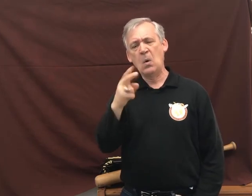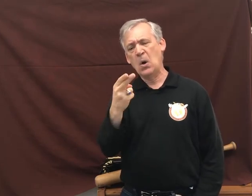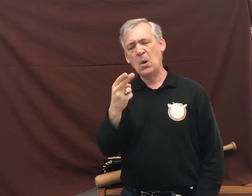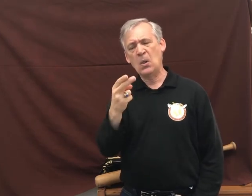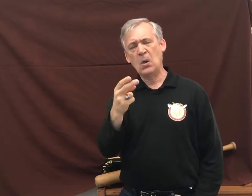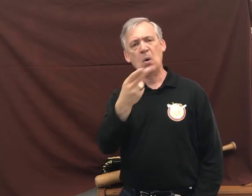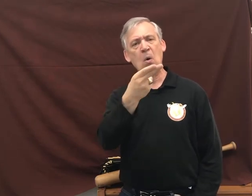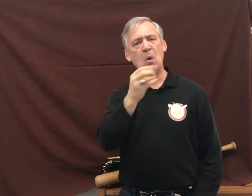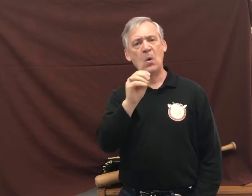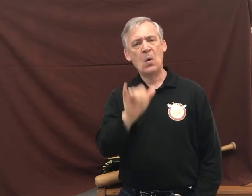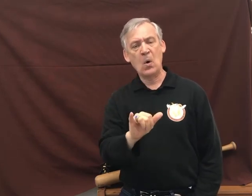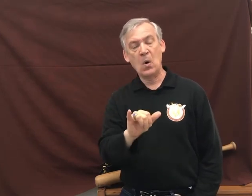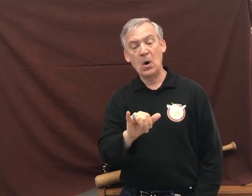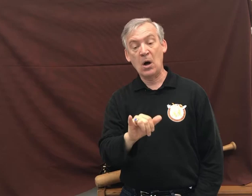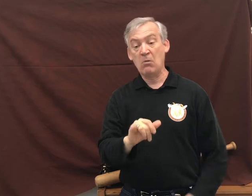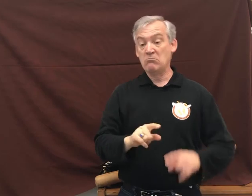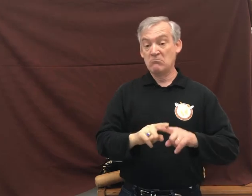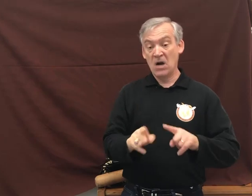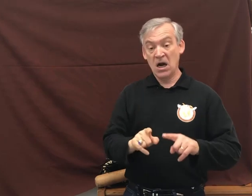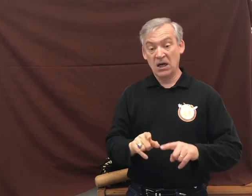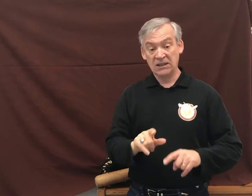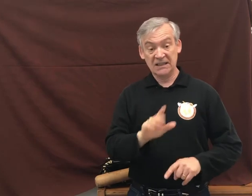the Amazing Dummy.